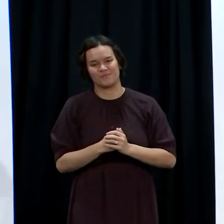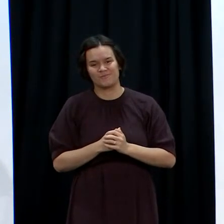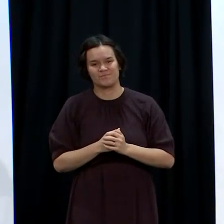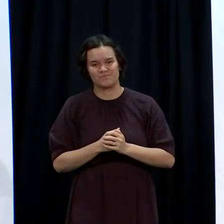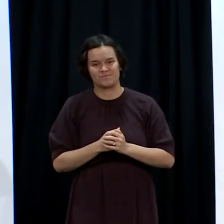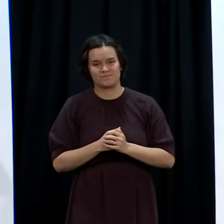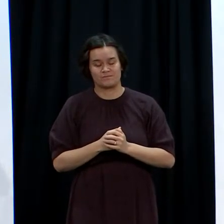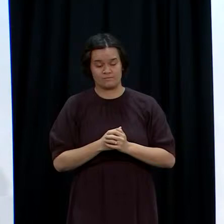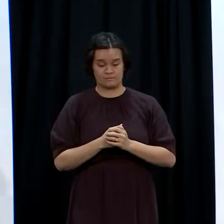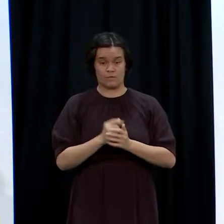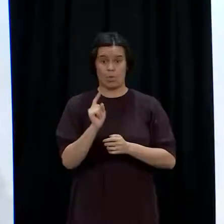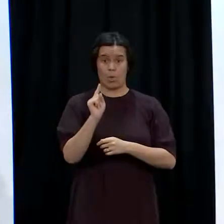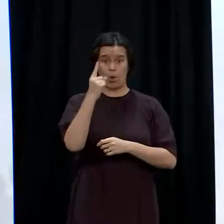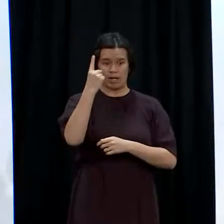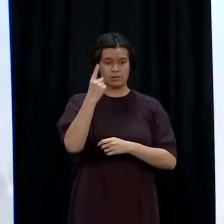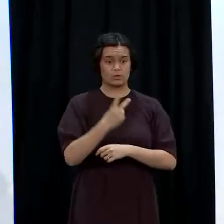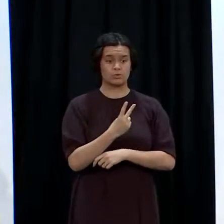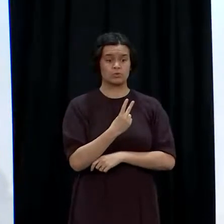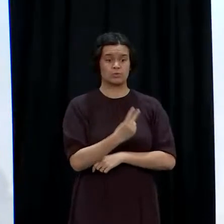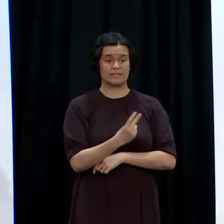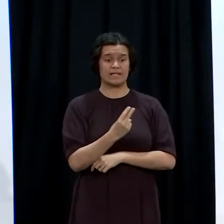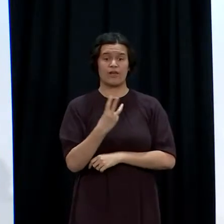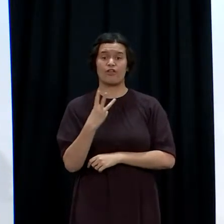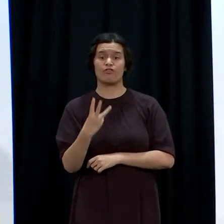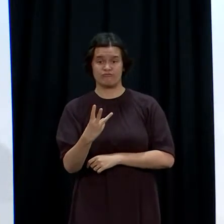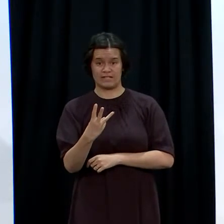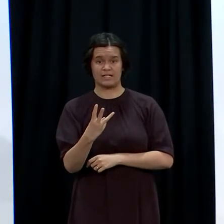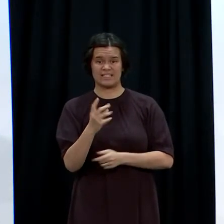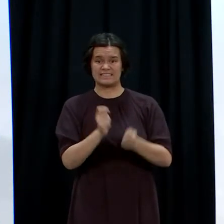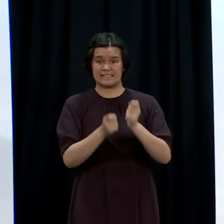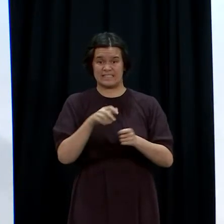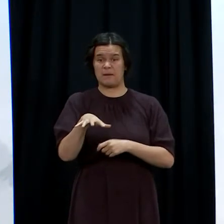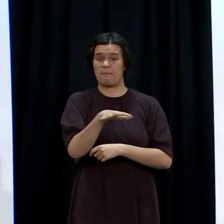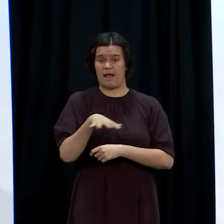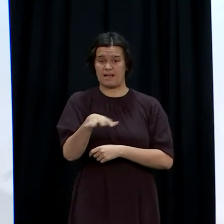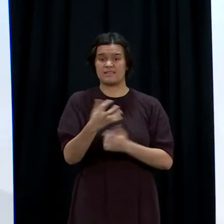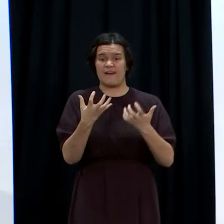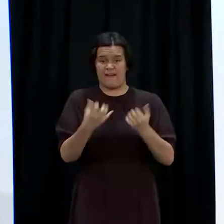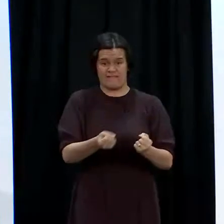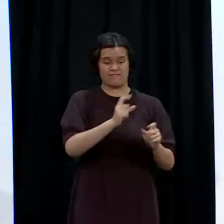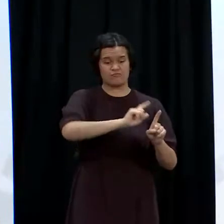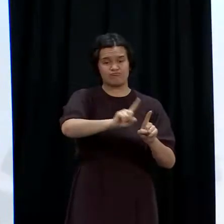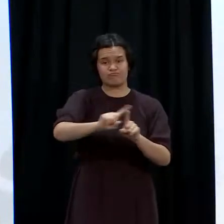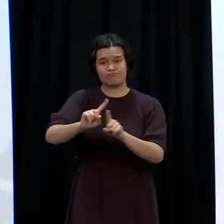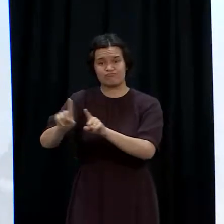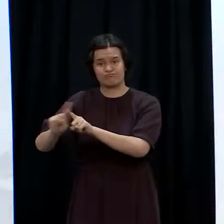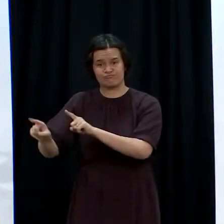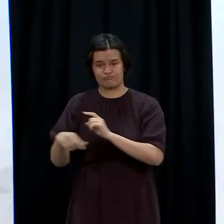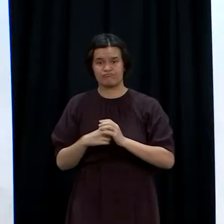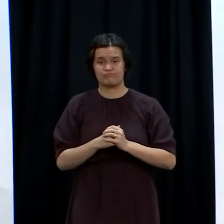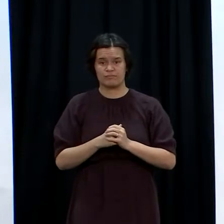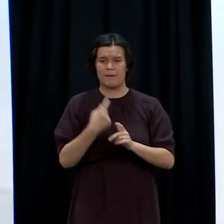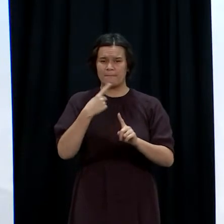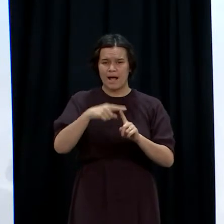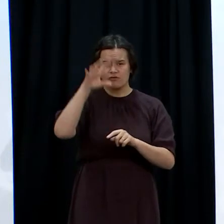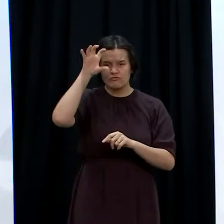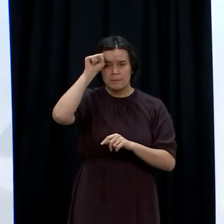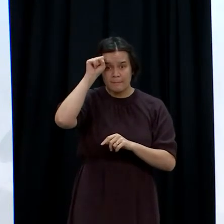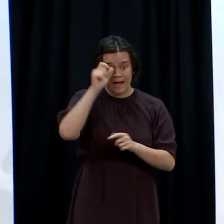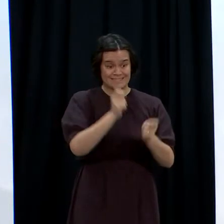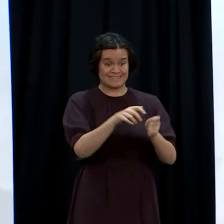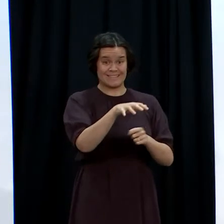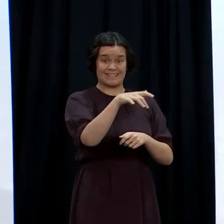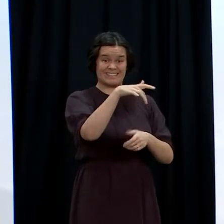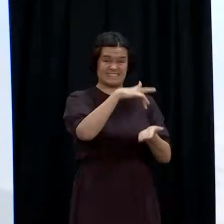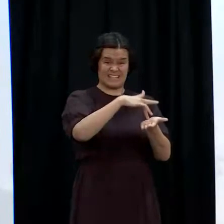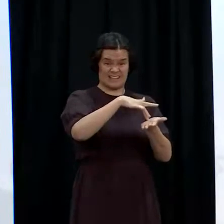sites, pop-up testing sites across Auckland today, including our community testing centres, and remember also GPs and urgent care